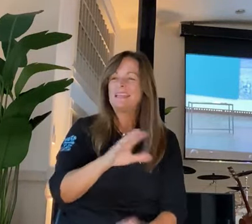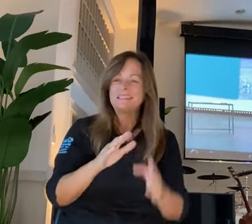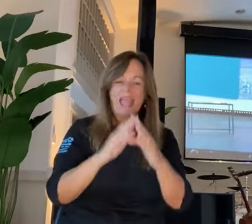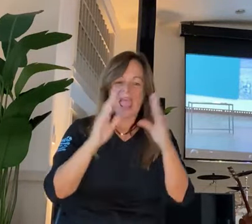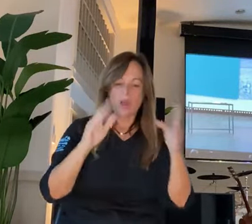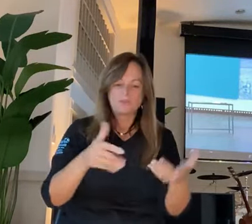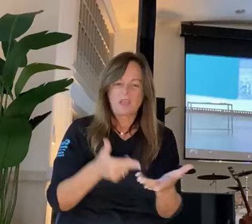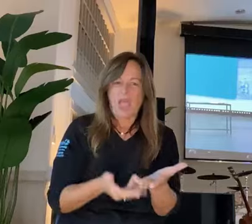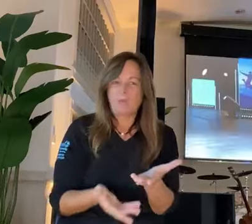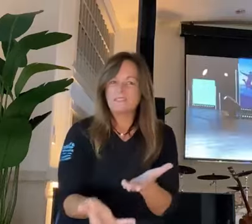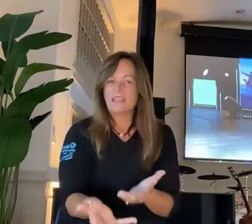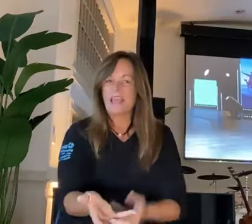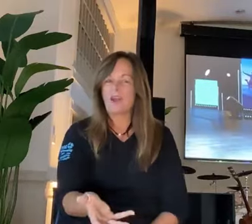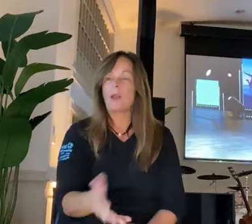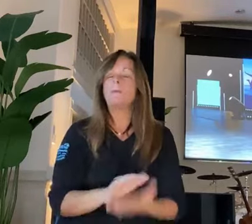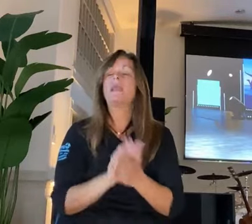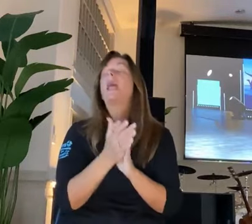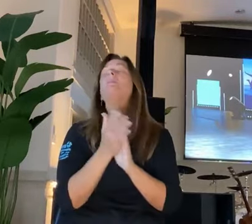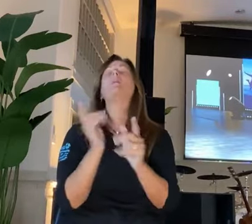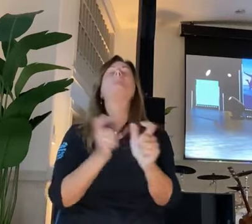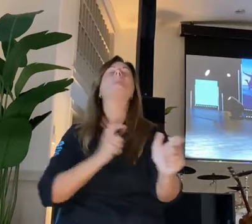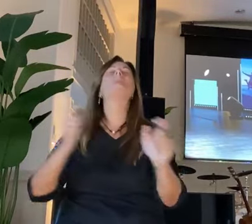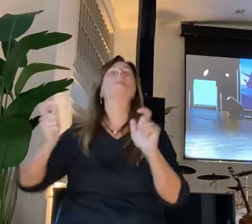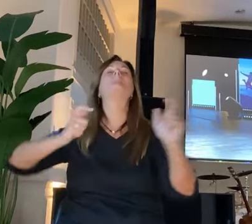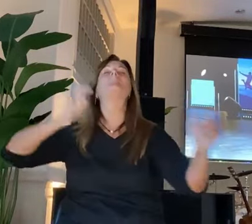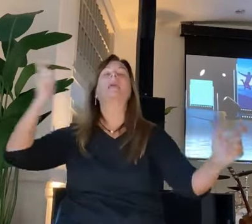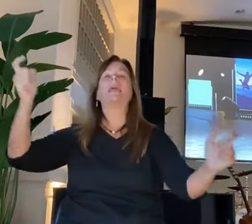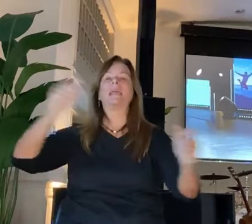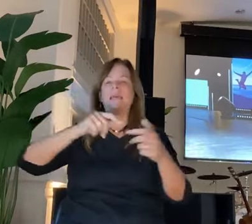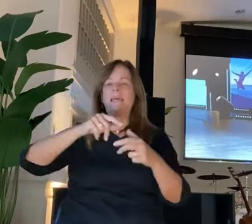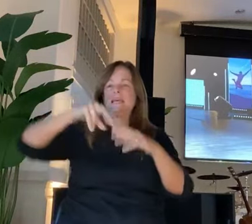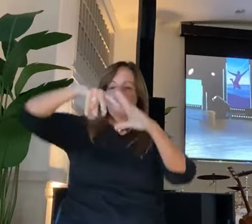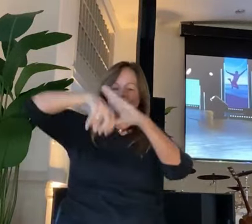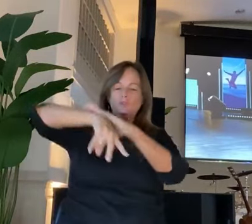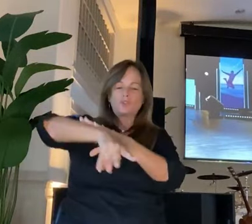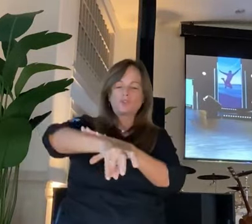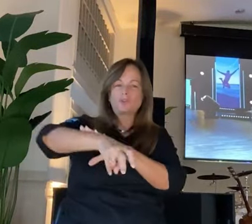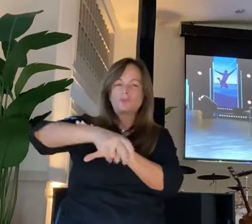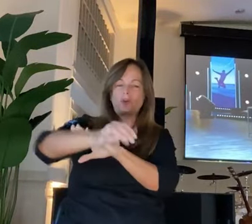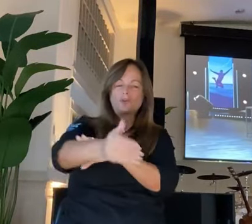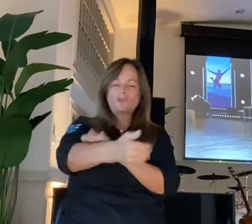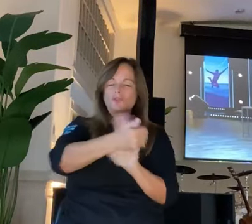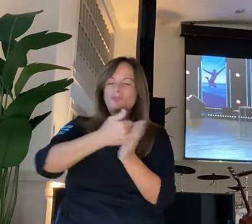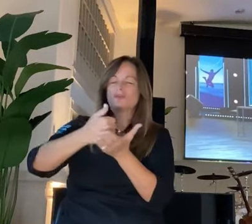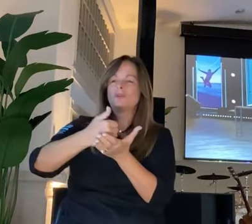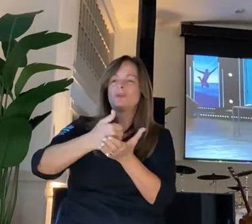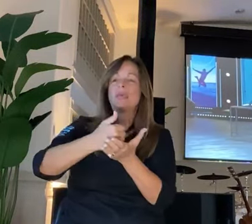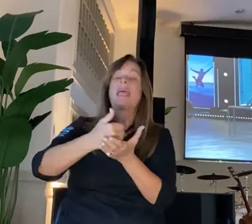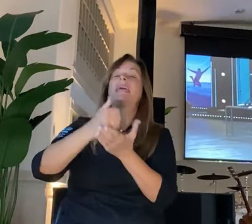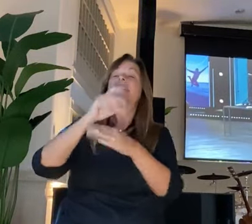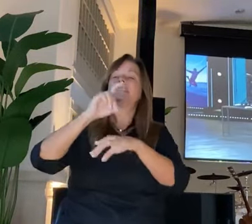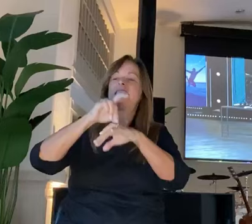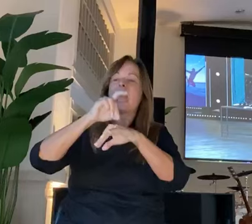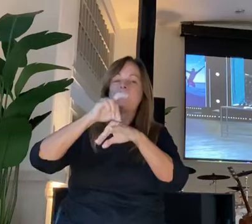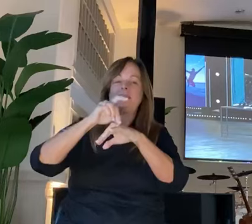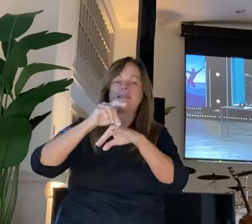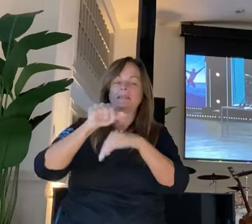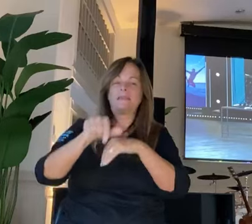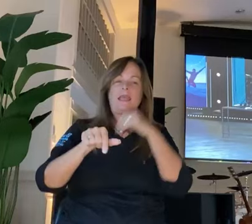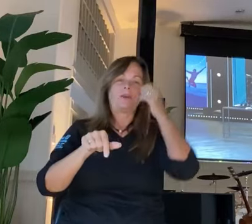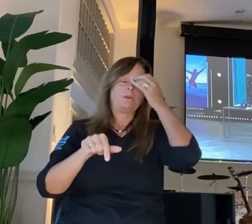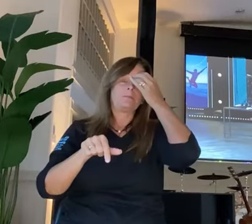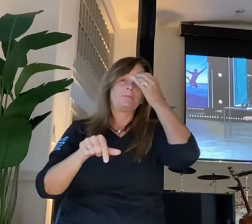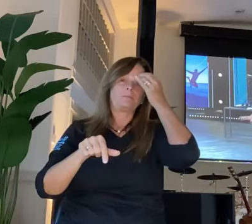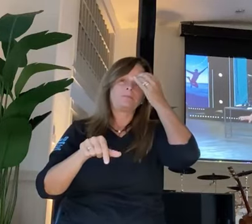not his farm. It became one of the most famous diamond mines in the entire world. And we said, what if the life you're